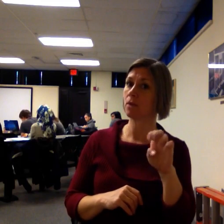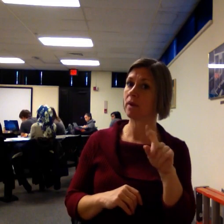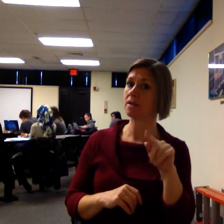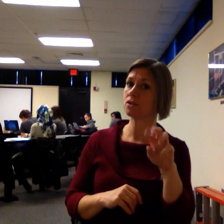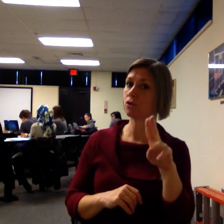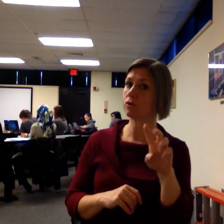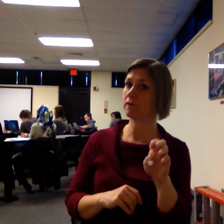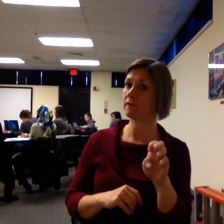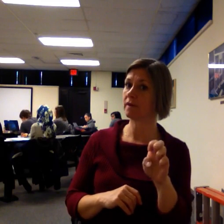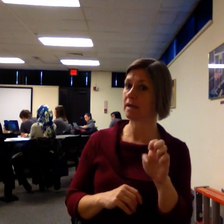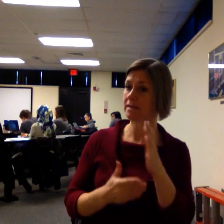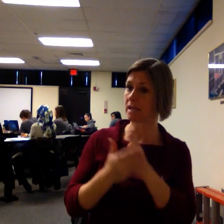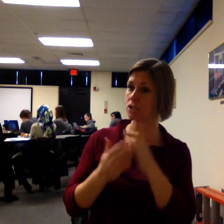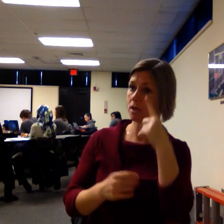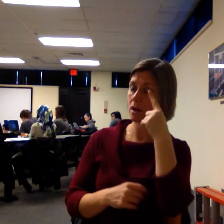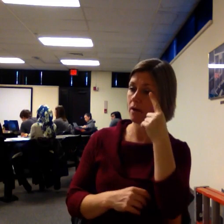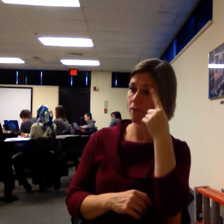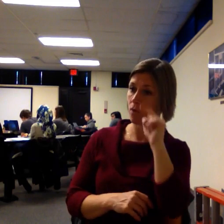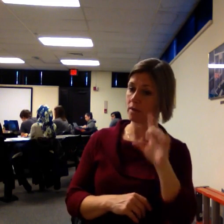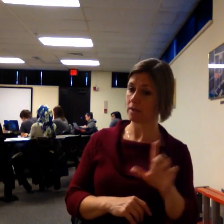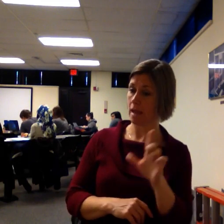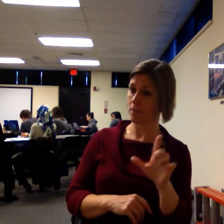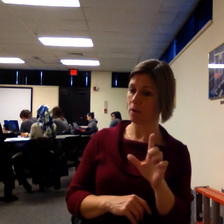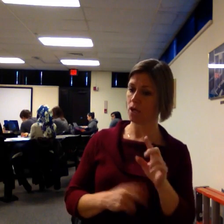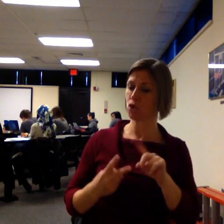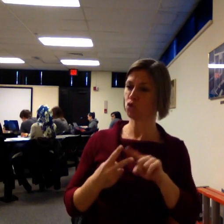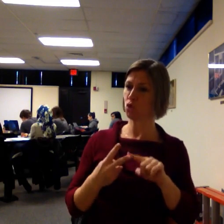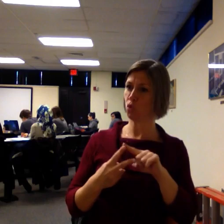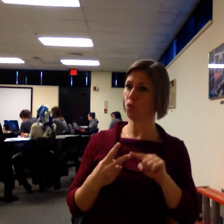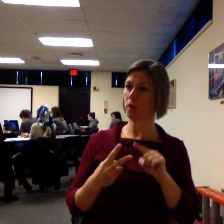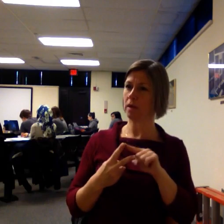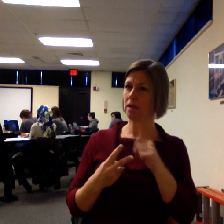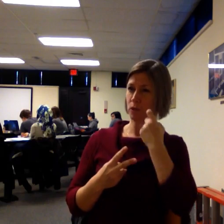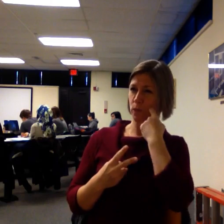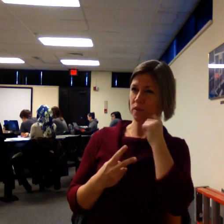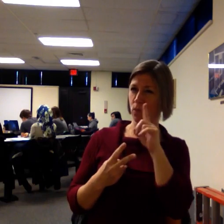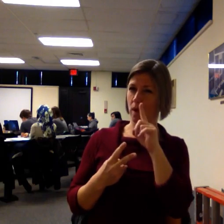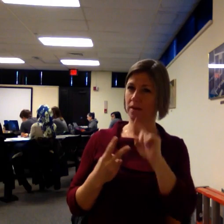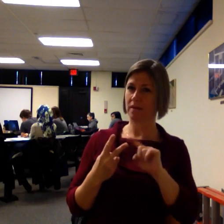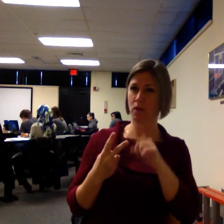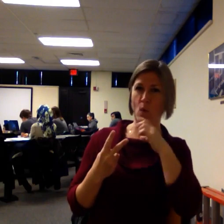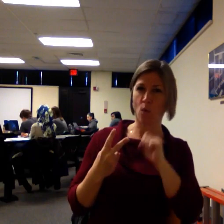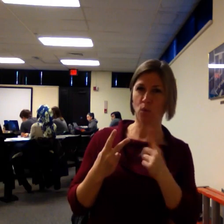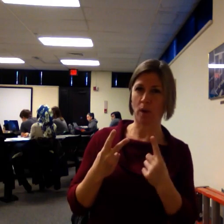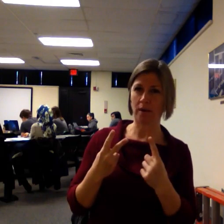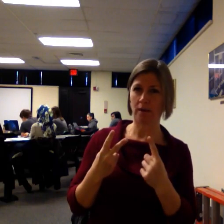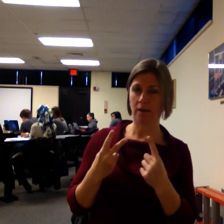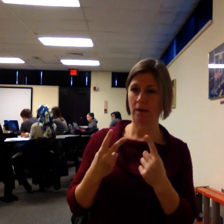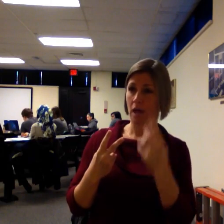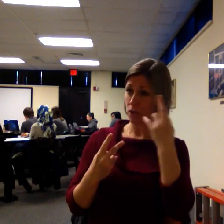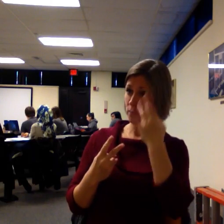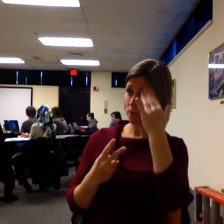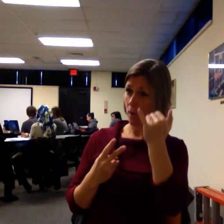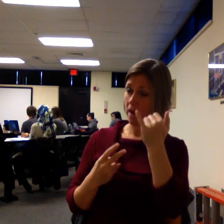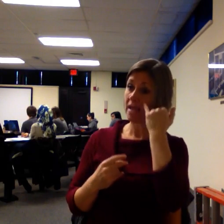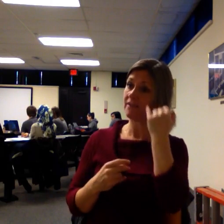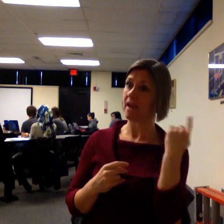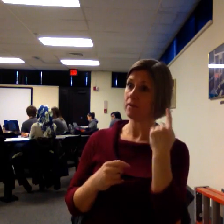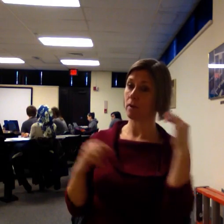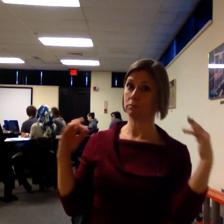There's actually two books there. There's the most recent one and then an older one, and I do that because if all of you guys go over there and somebody